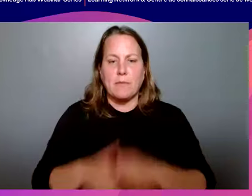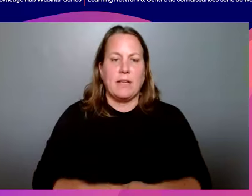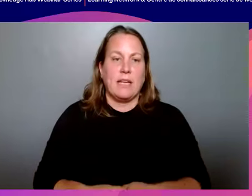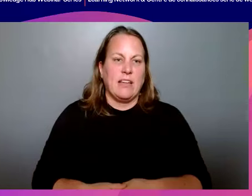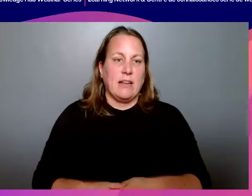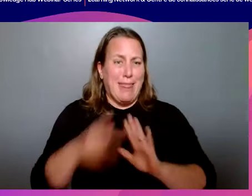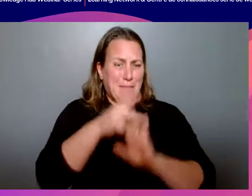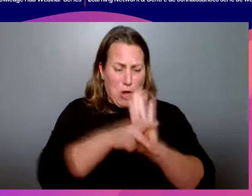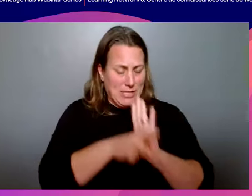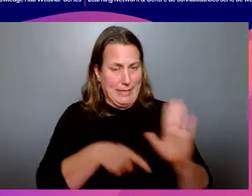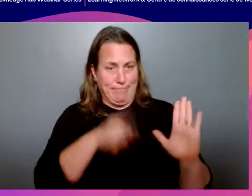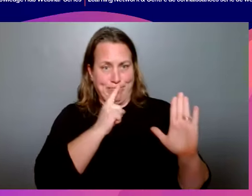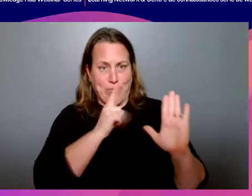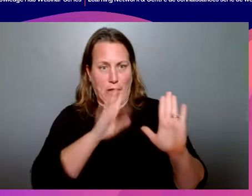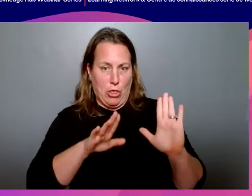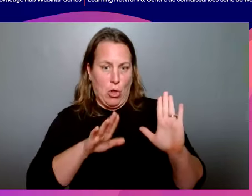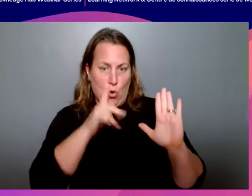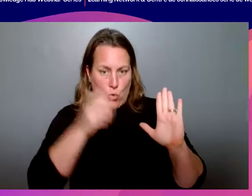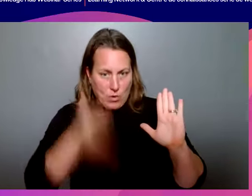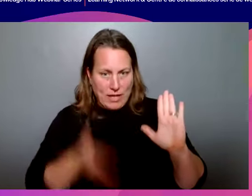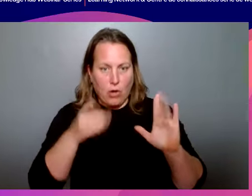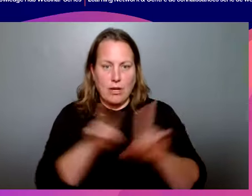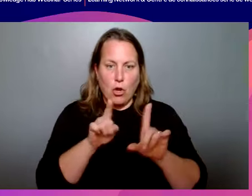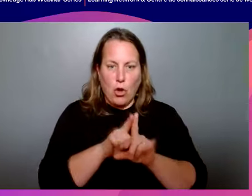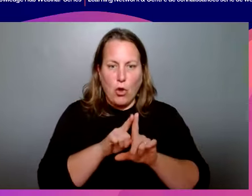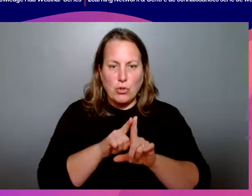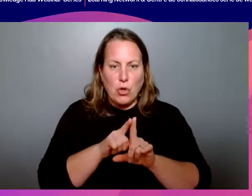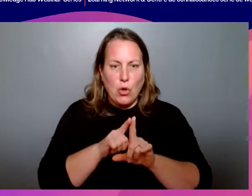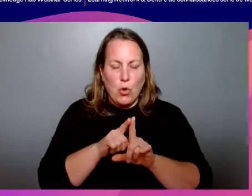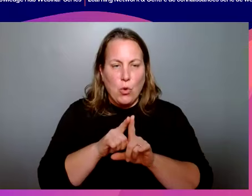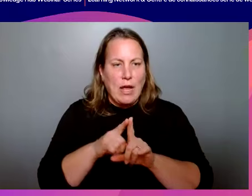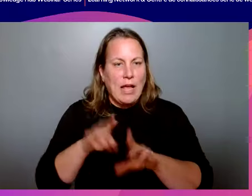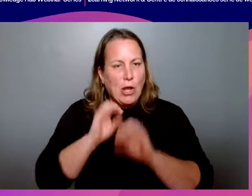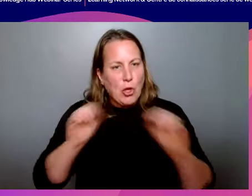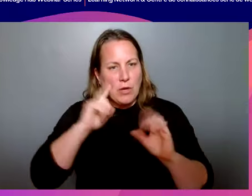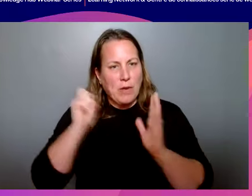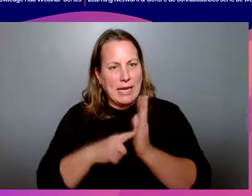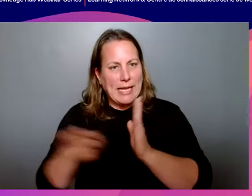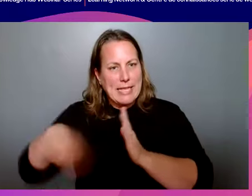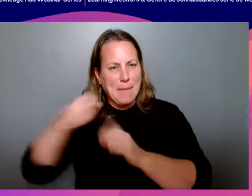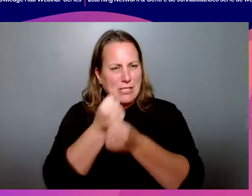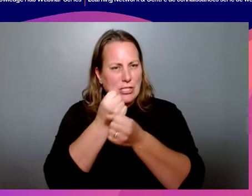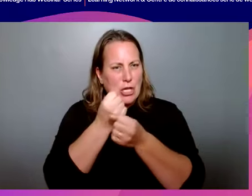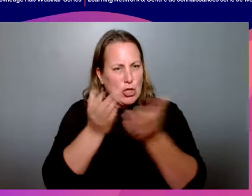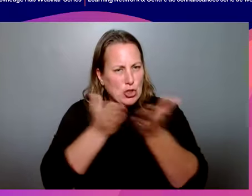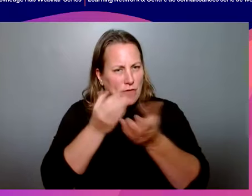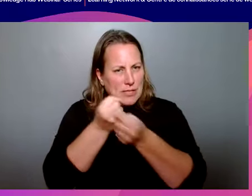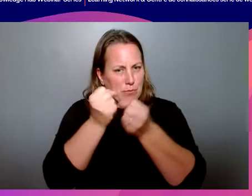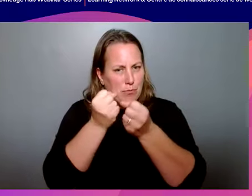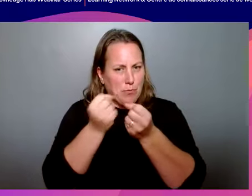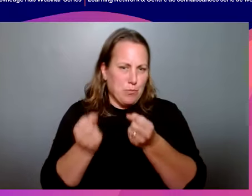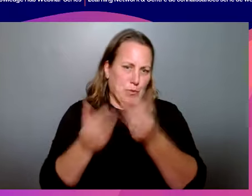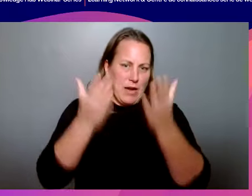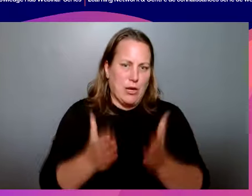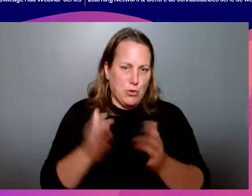being recognized as survivors, but also as service providers. While public understandings of IPV and GBV